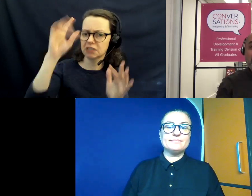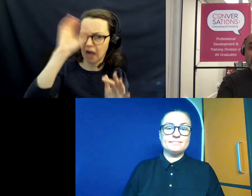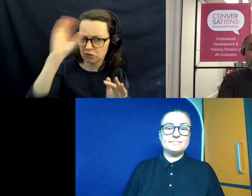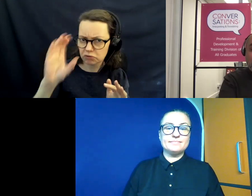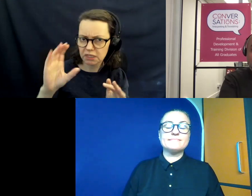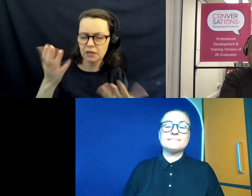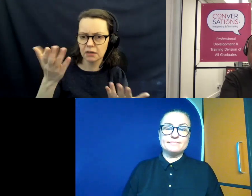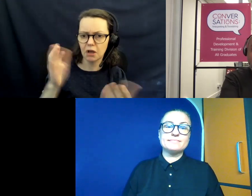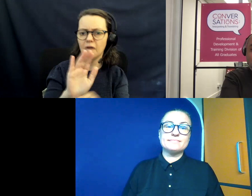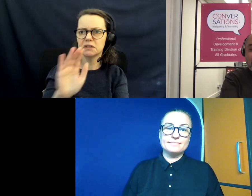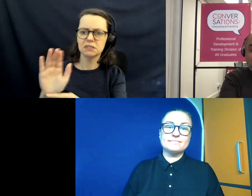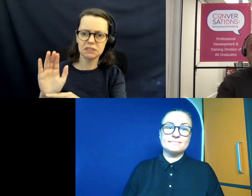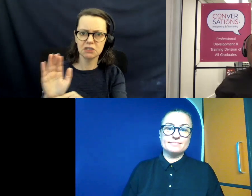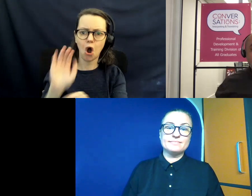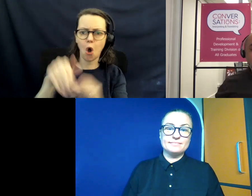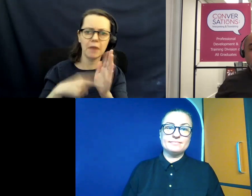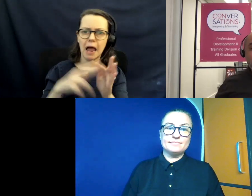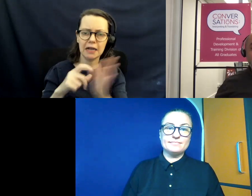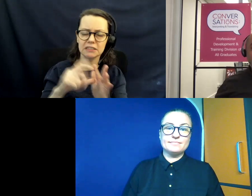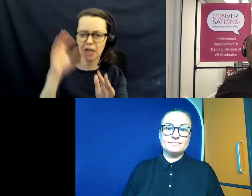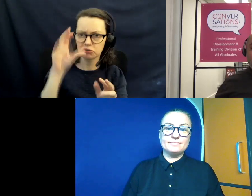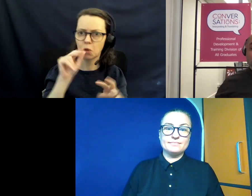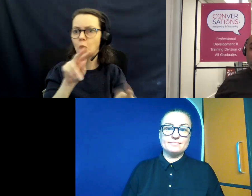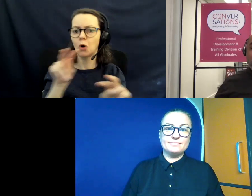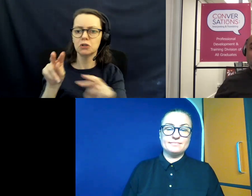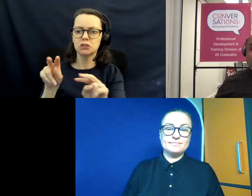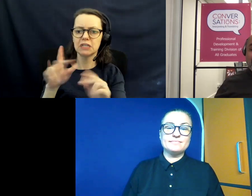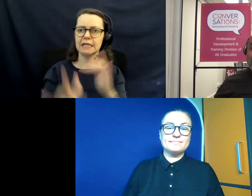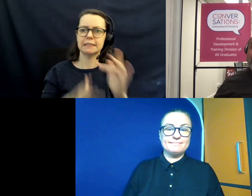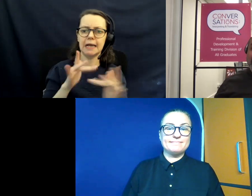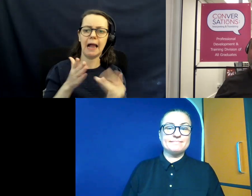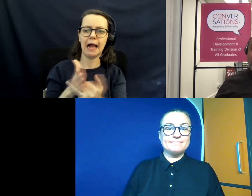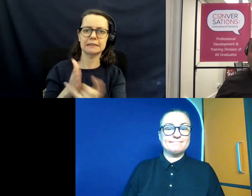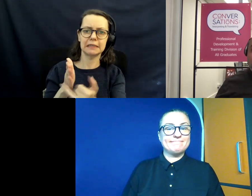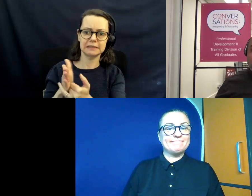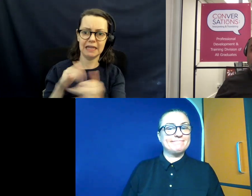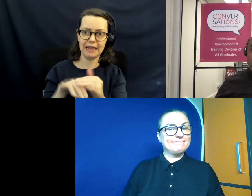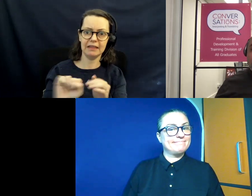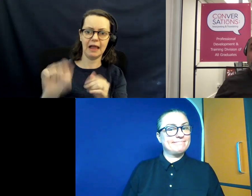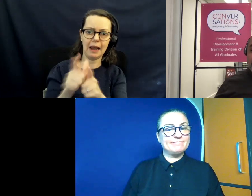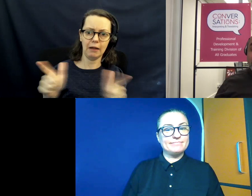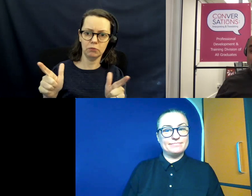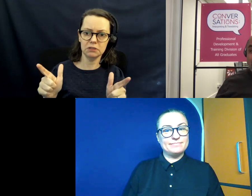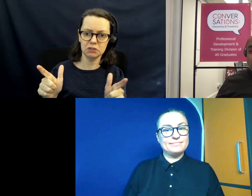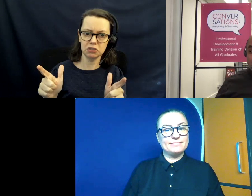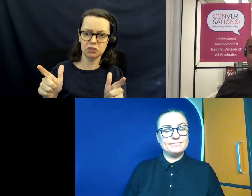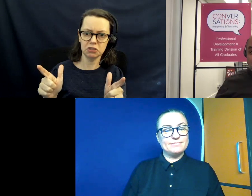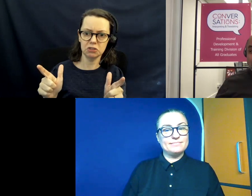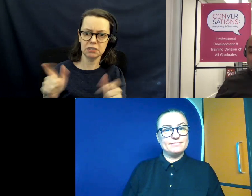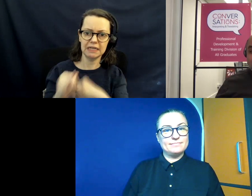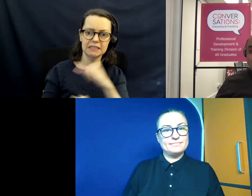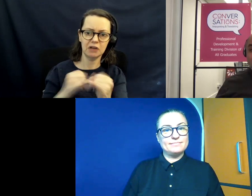their main homeland countries, where they can access, again, in their language, the